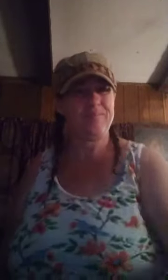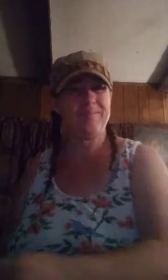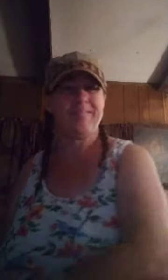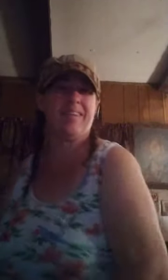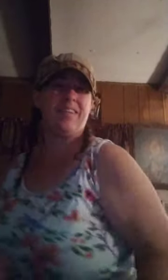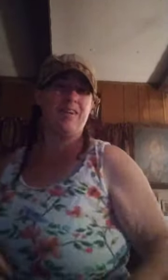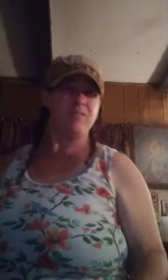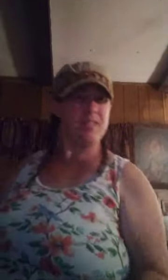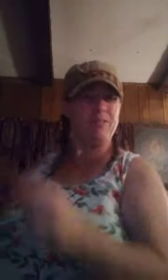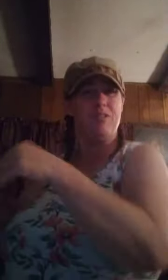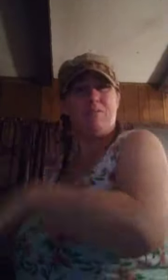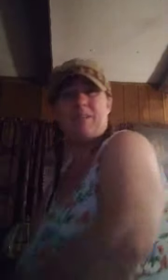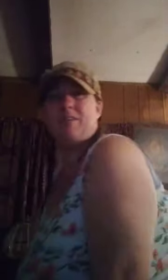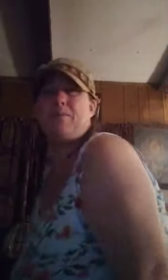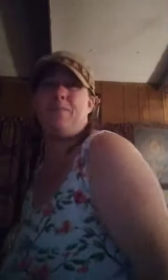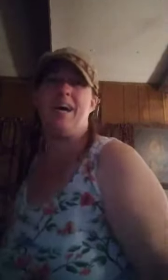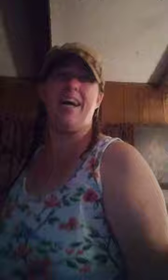And with the sea I did